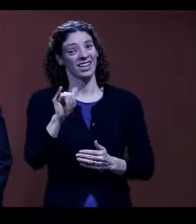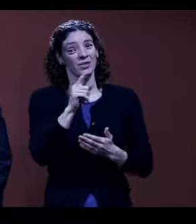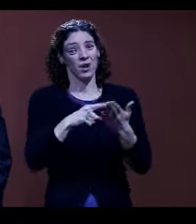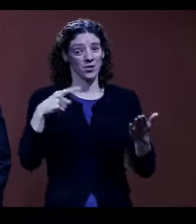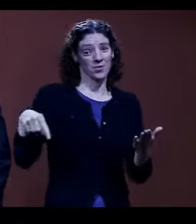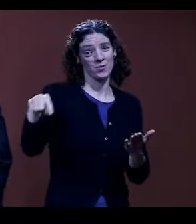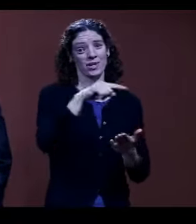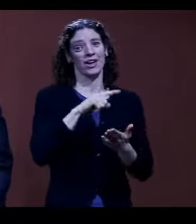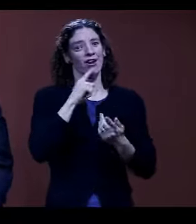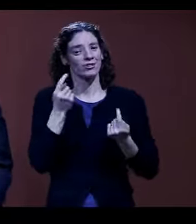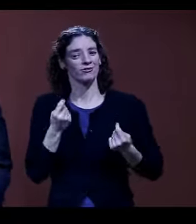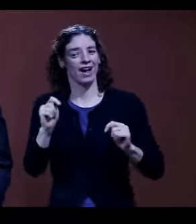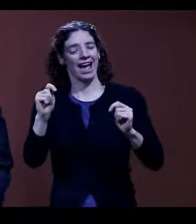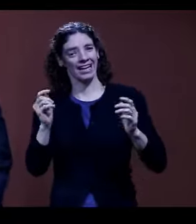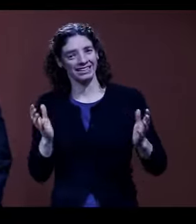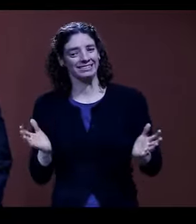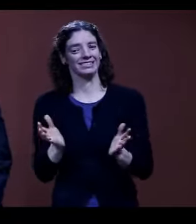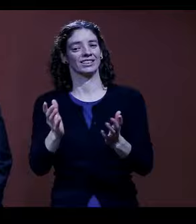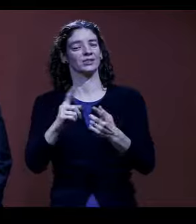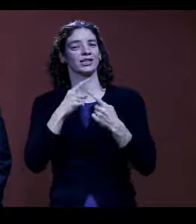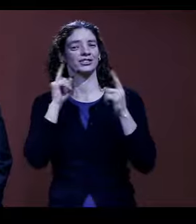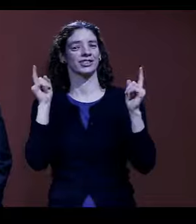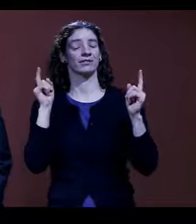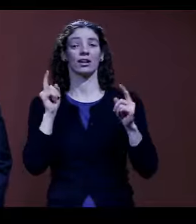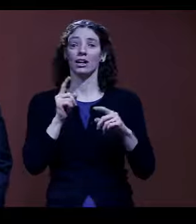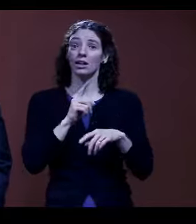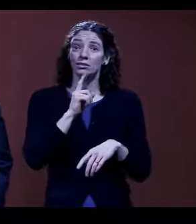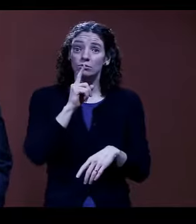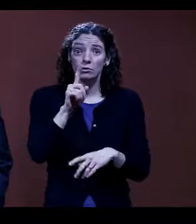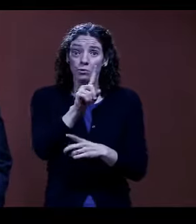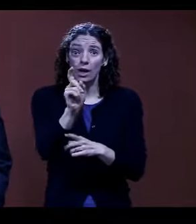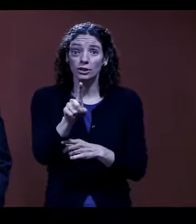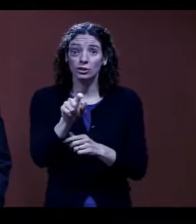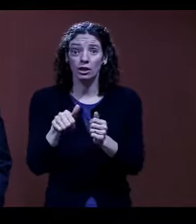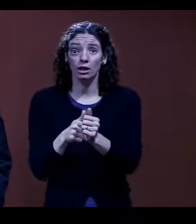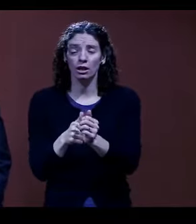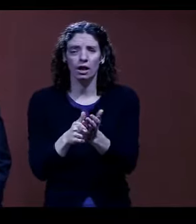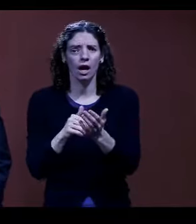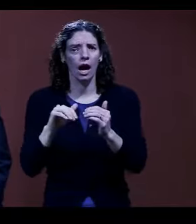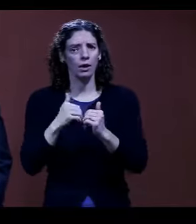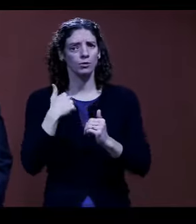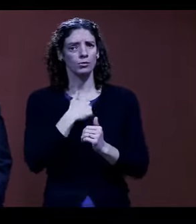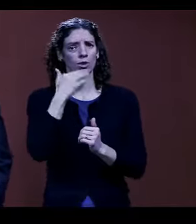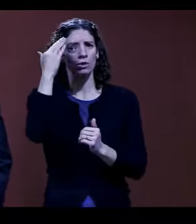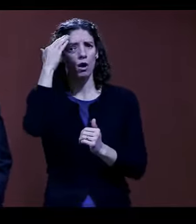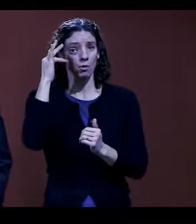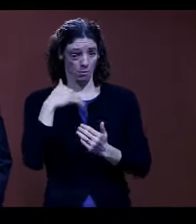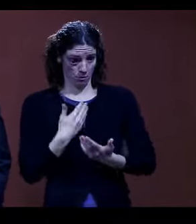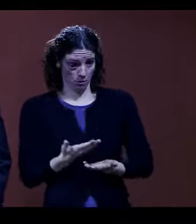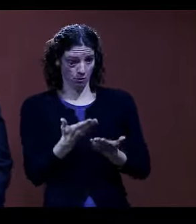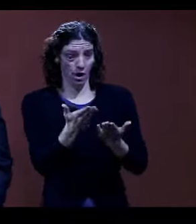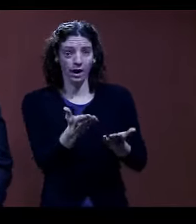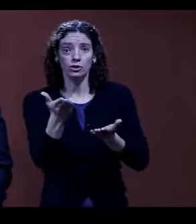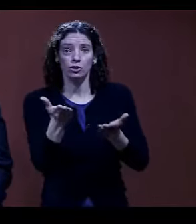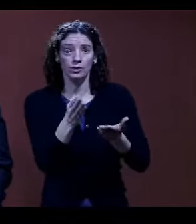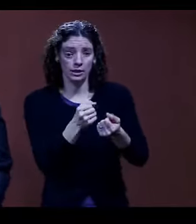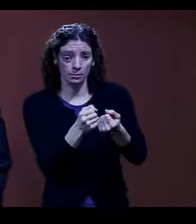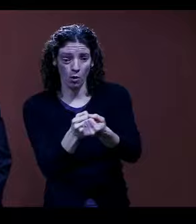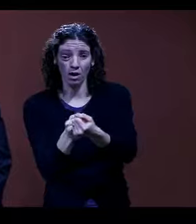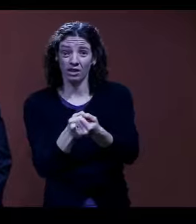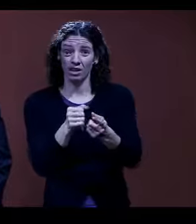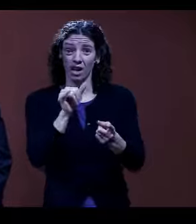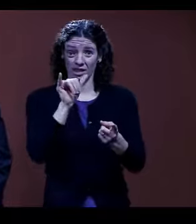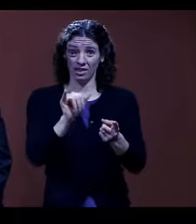to achieve. But the big question is how do we know that the services and supports that we provide while youth are in school are contributing